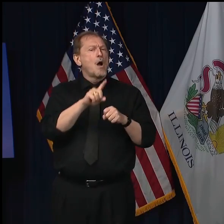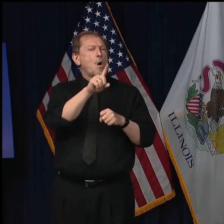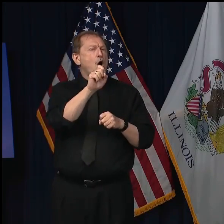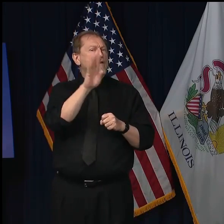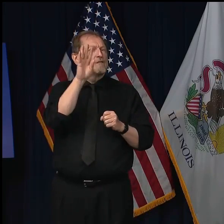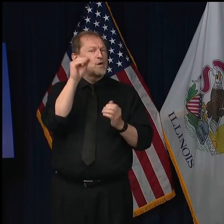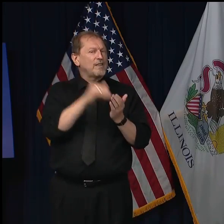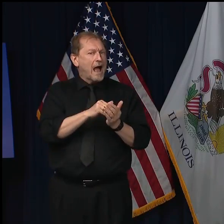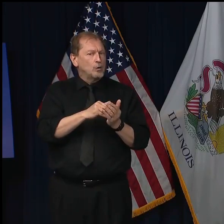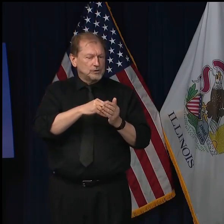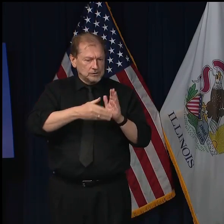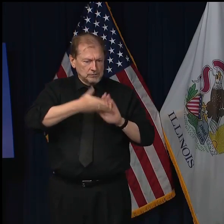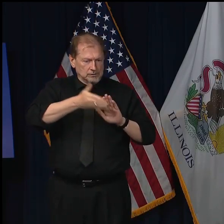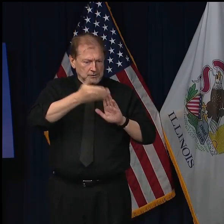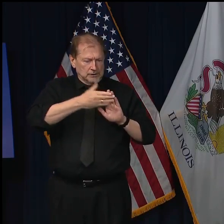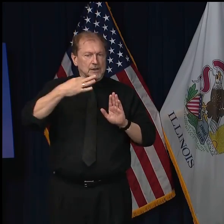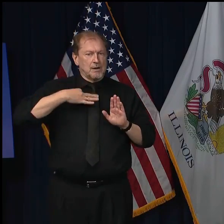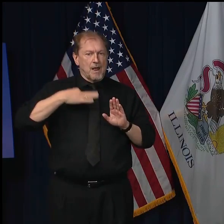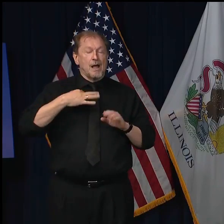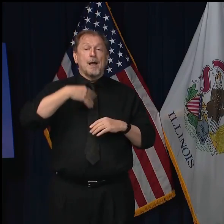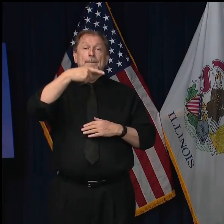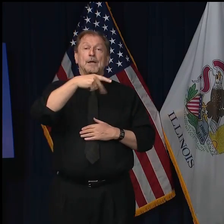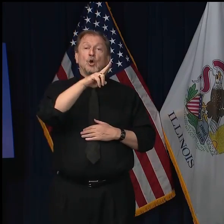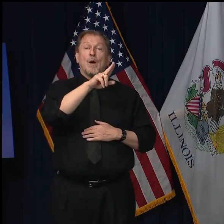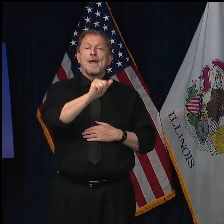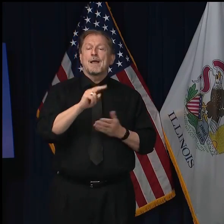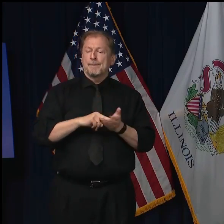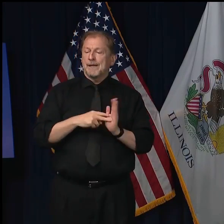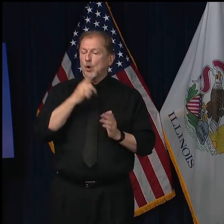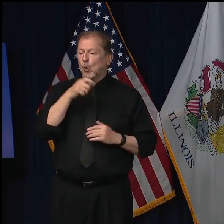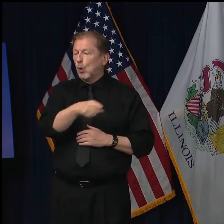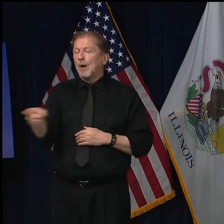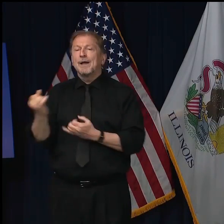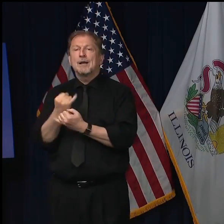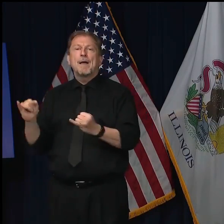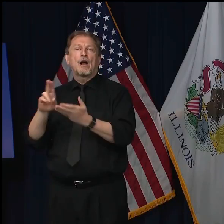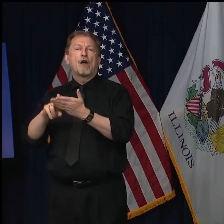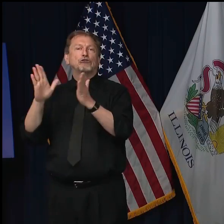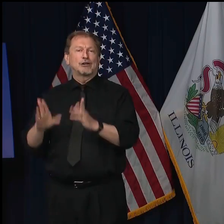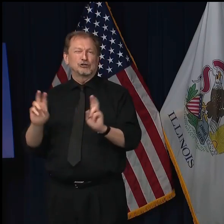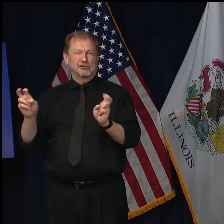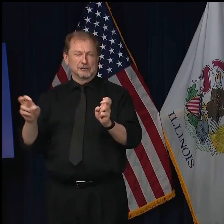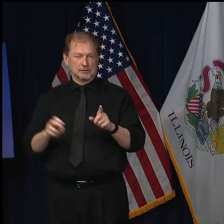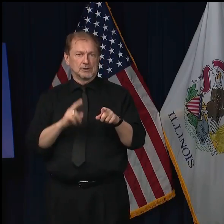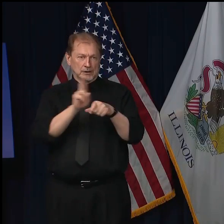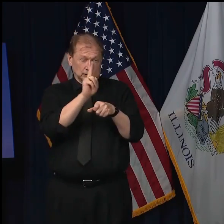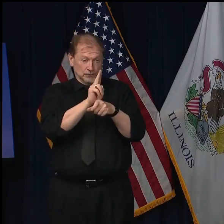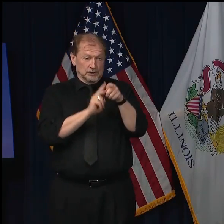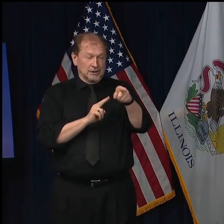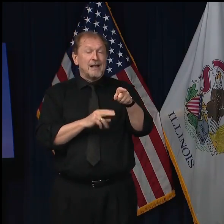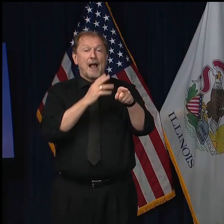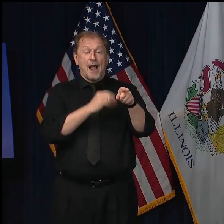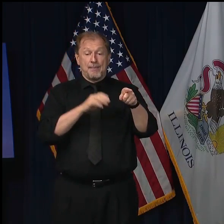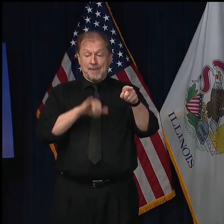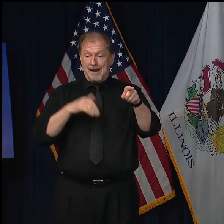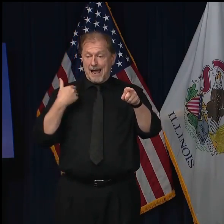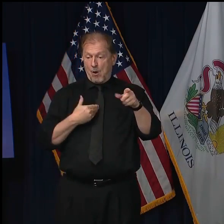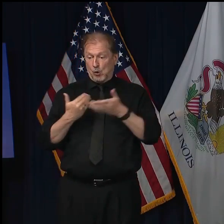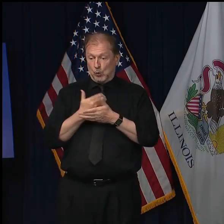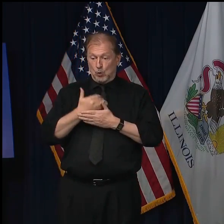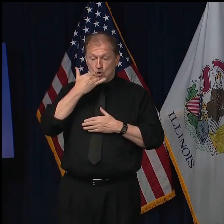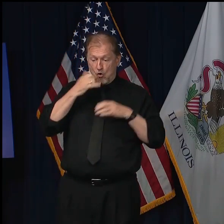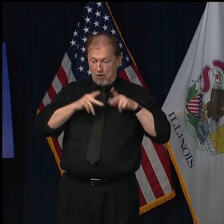140,000 PUA claims per hour, and we will be using capacity at our new call center to support